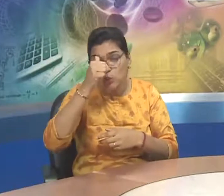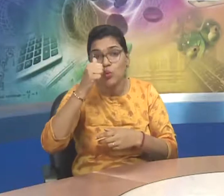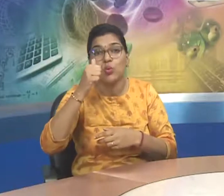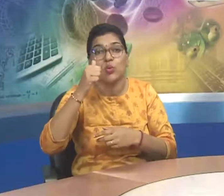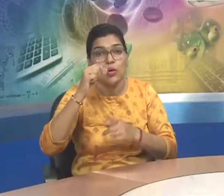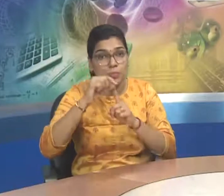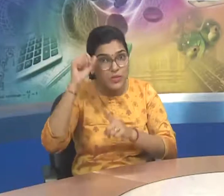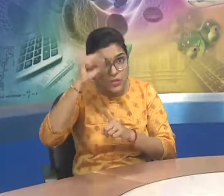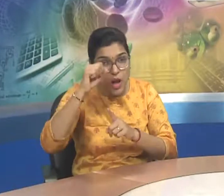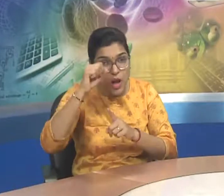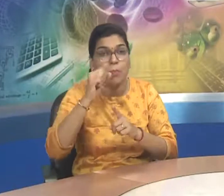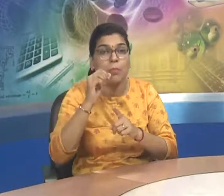such as